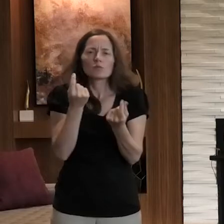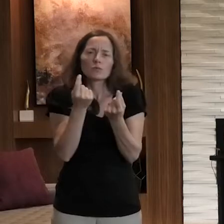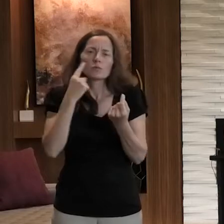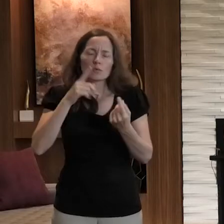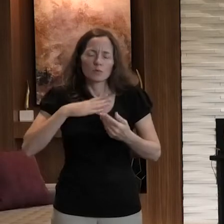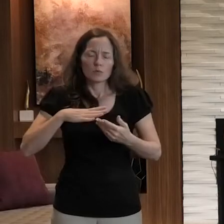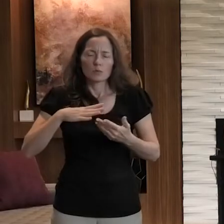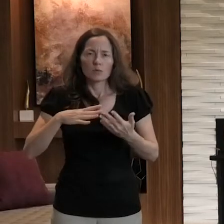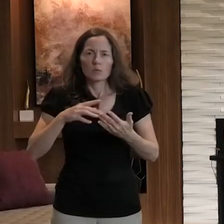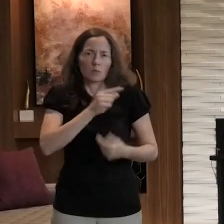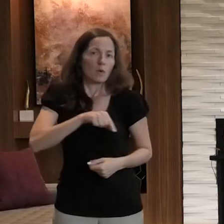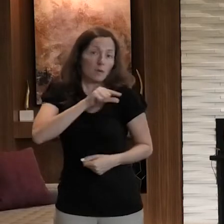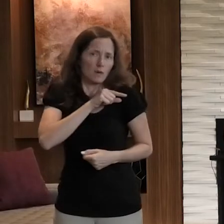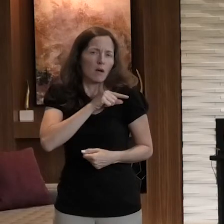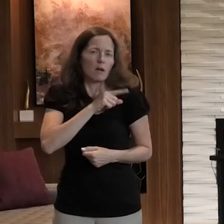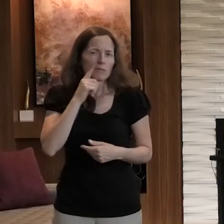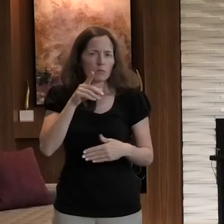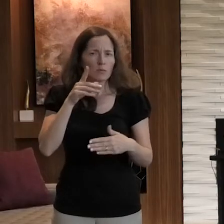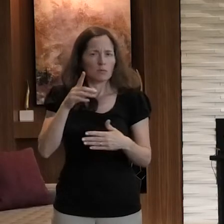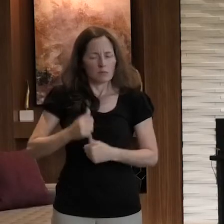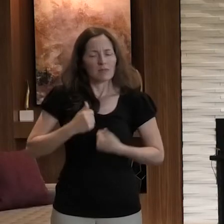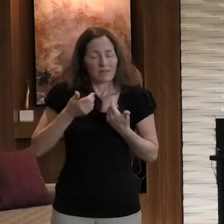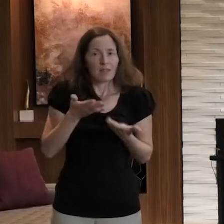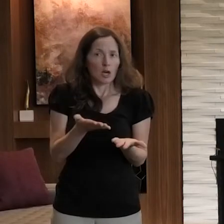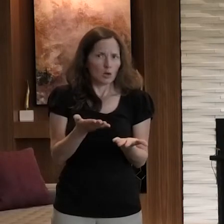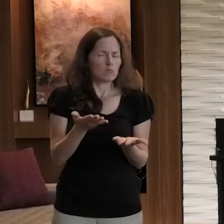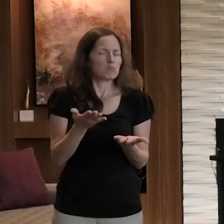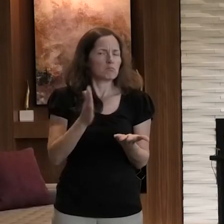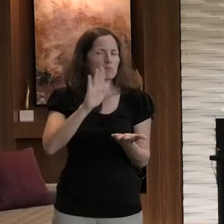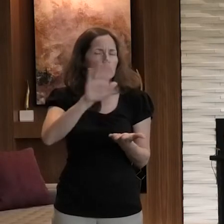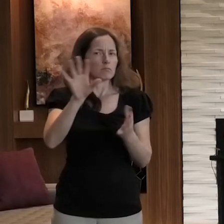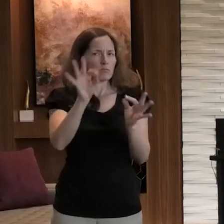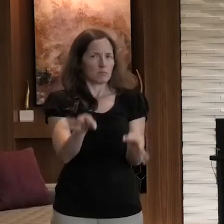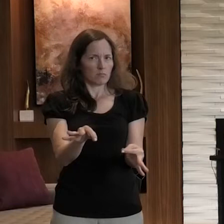Okay? Then we're using the existing